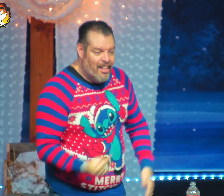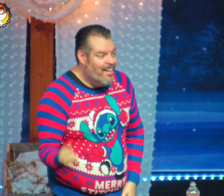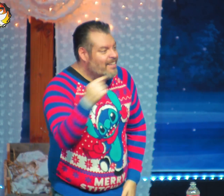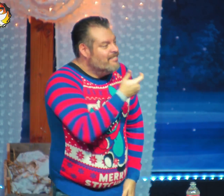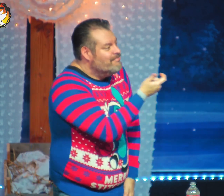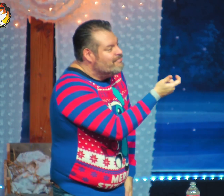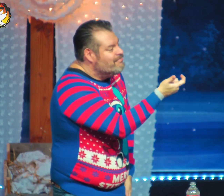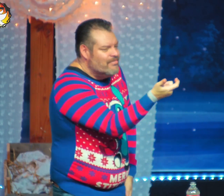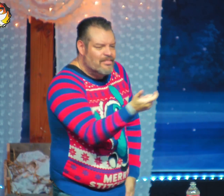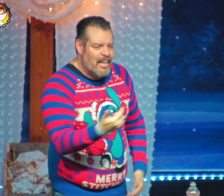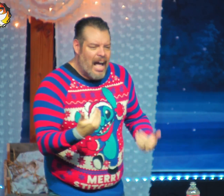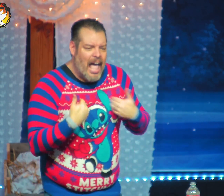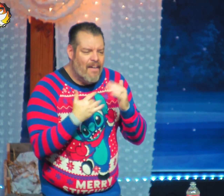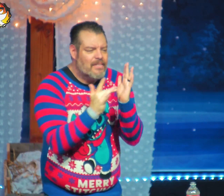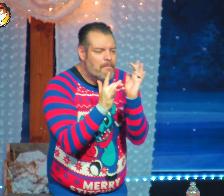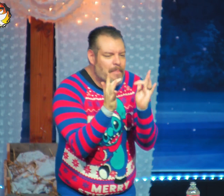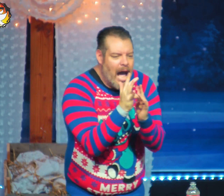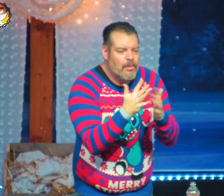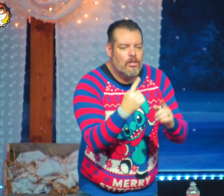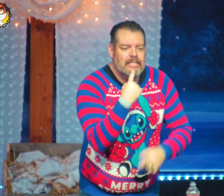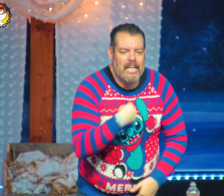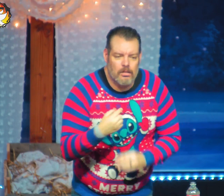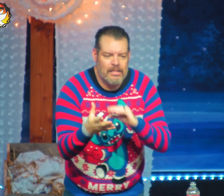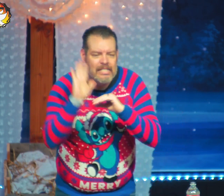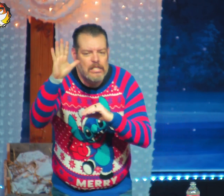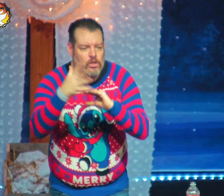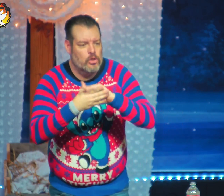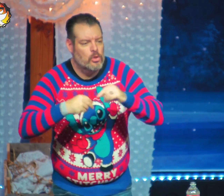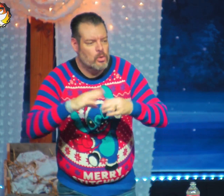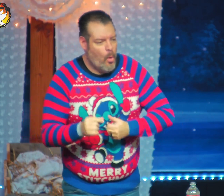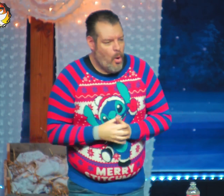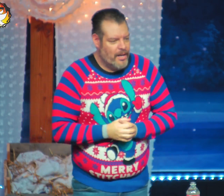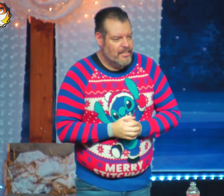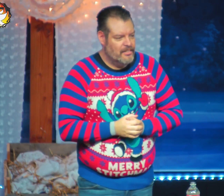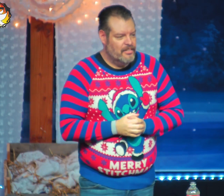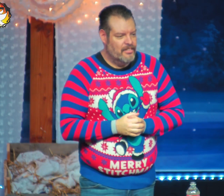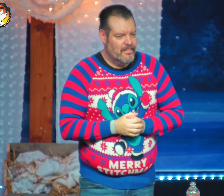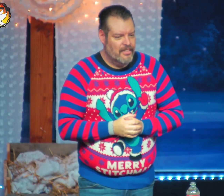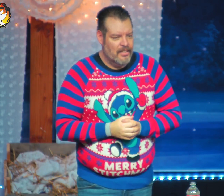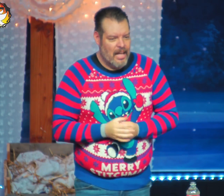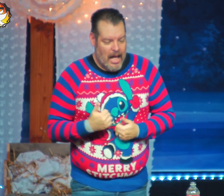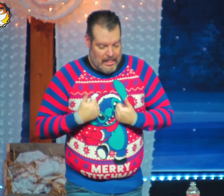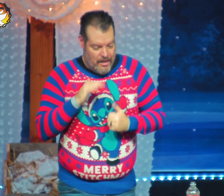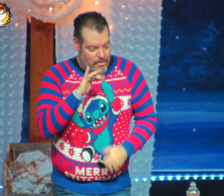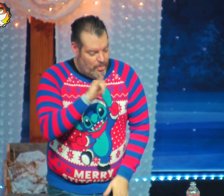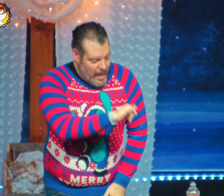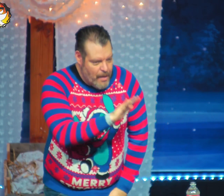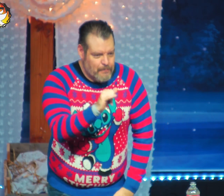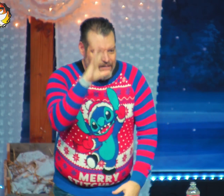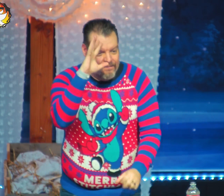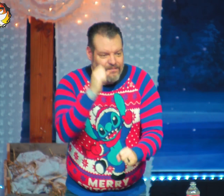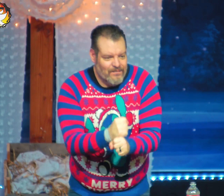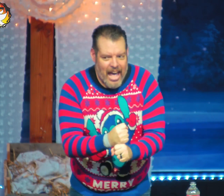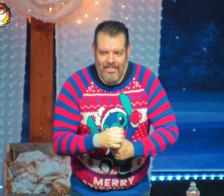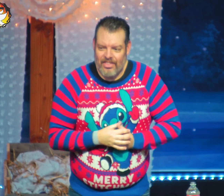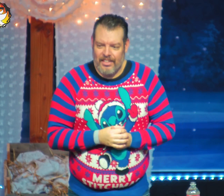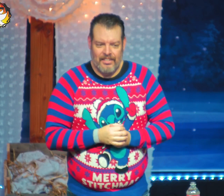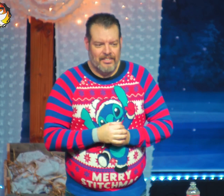not? I have faith that one day I will. But those who believe without seeing, they're blessed. And I want to keep